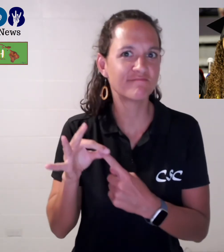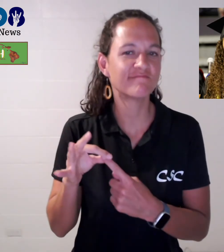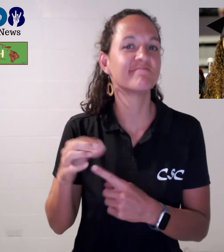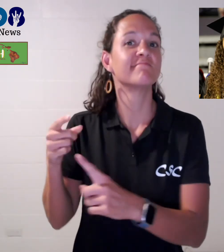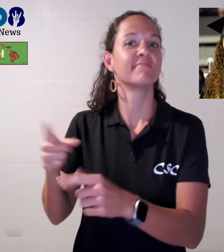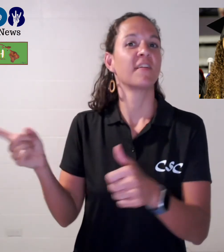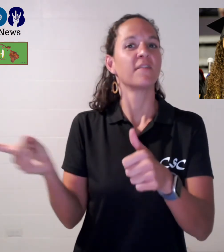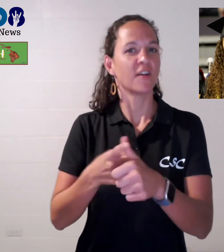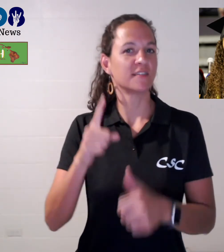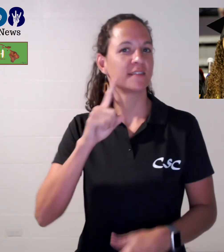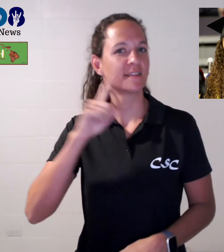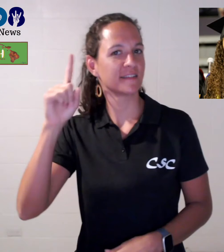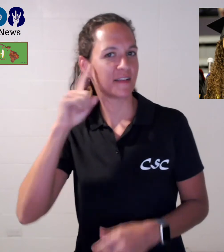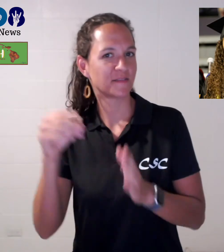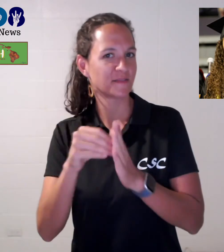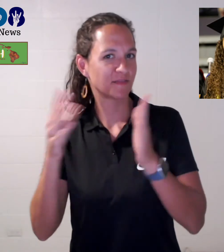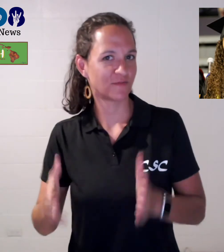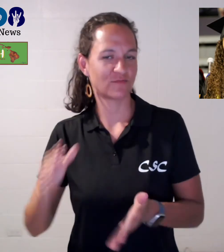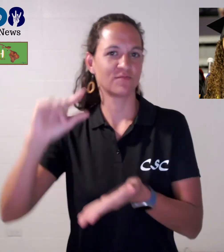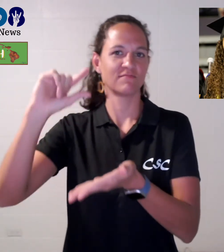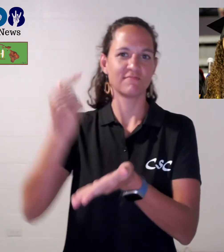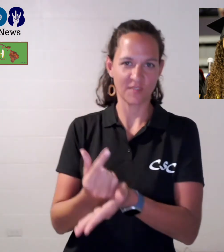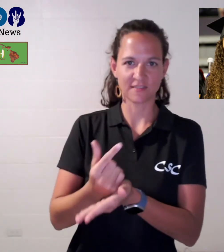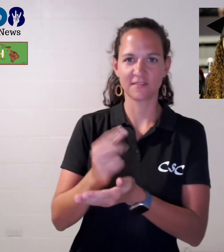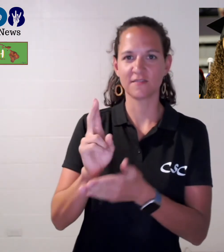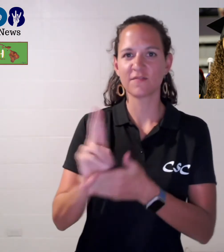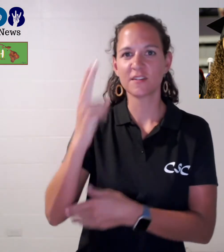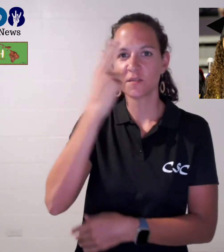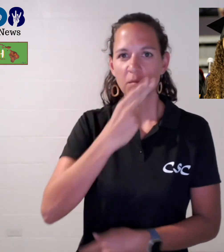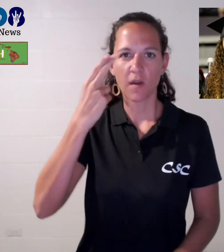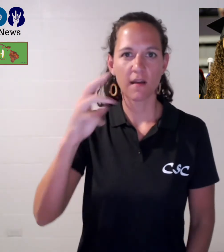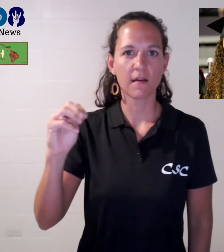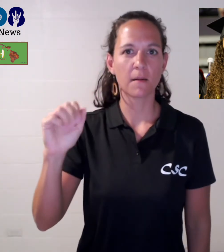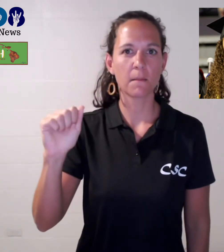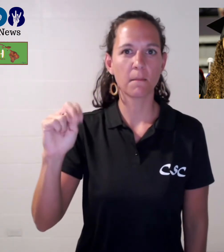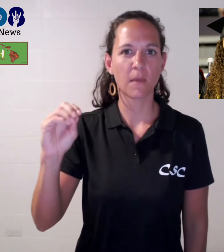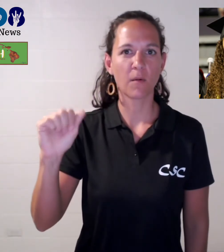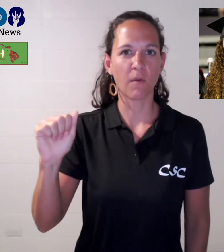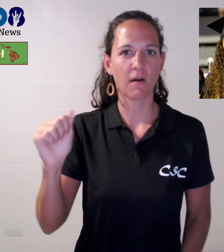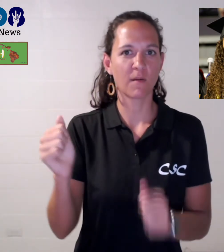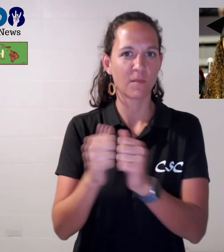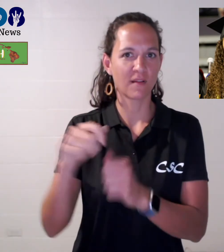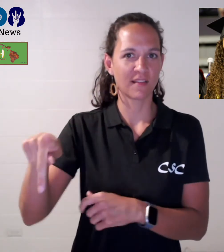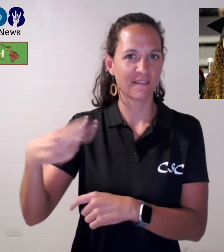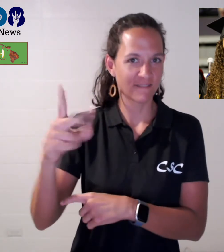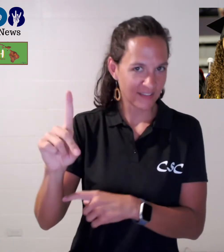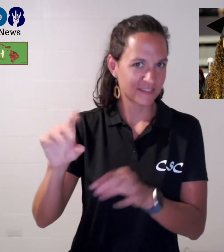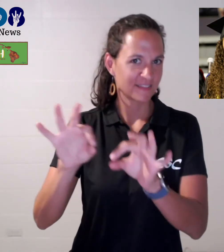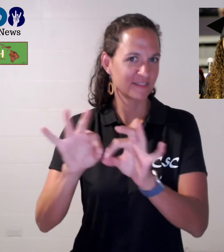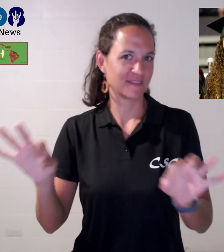is the one and only first deaf student to graduate at the University of Hawaii, UH, with